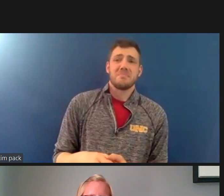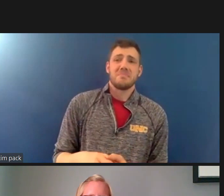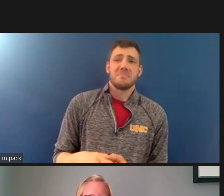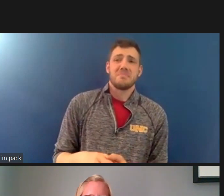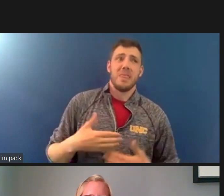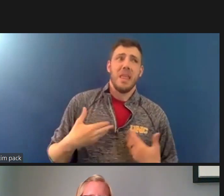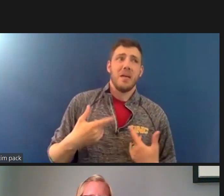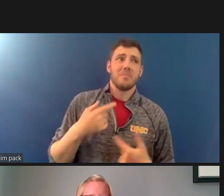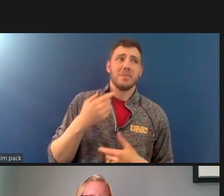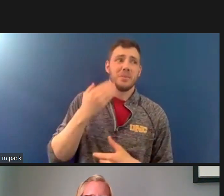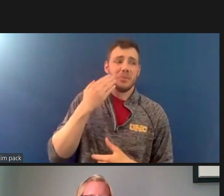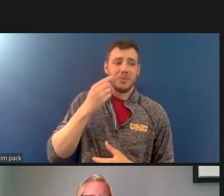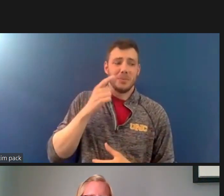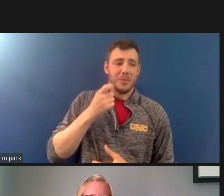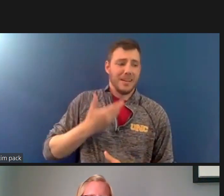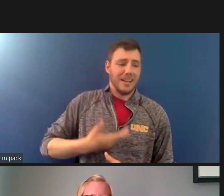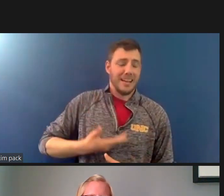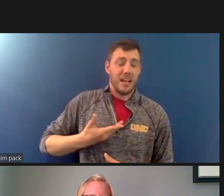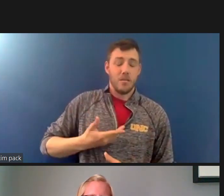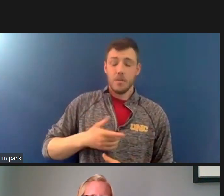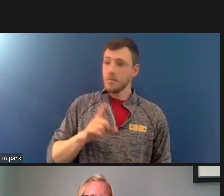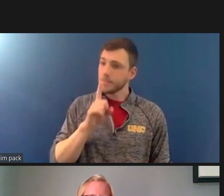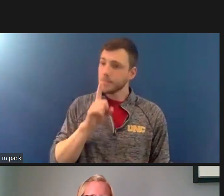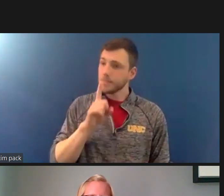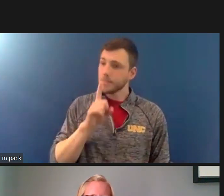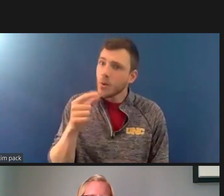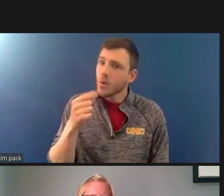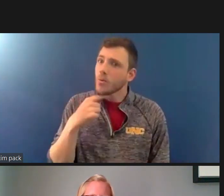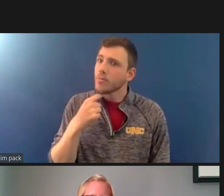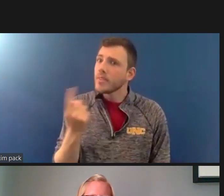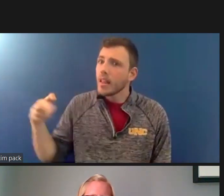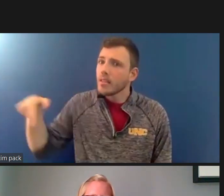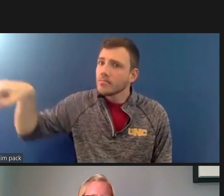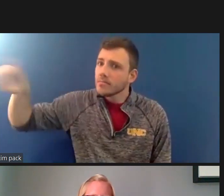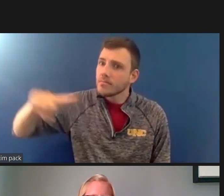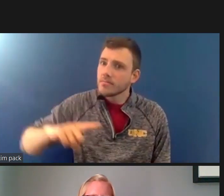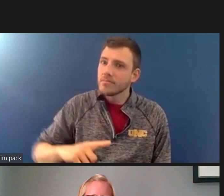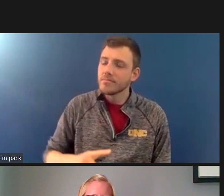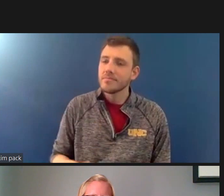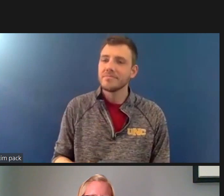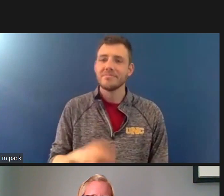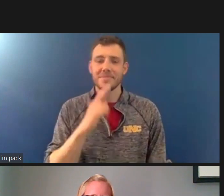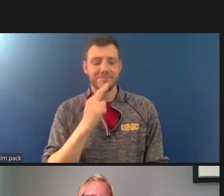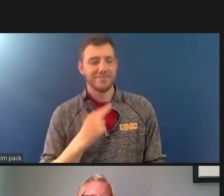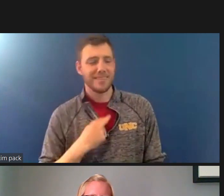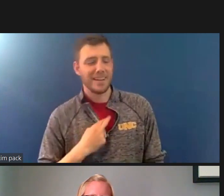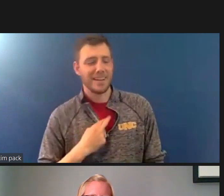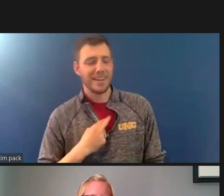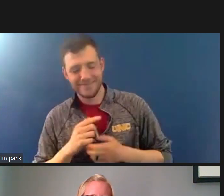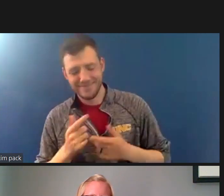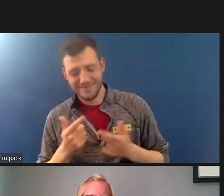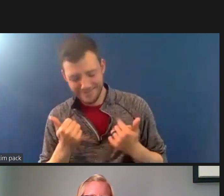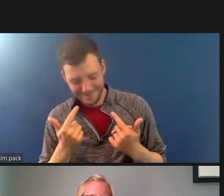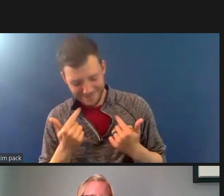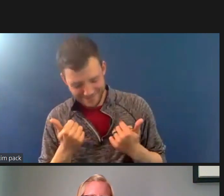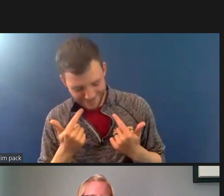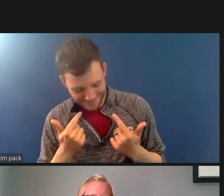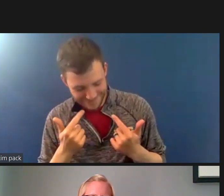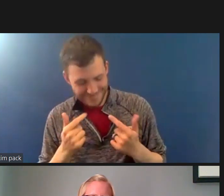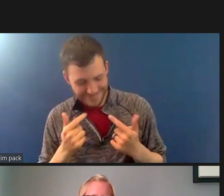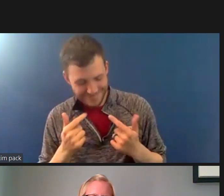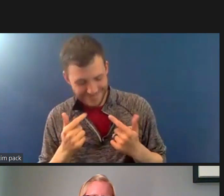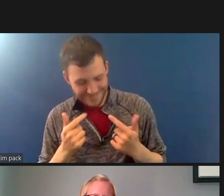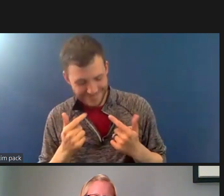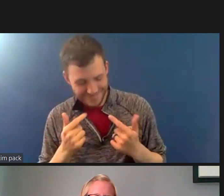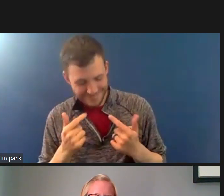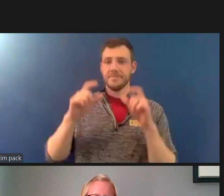"So long as you don't tell the others." Ralph giggled into the sand. The expression of pain and concentration returned